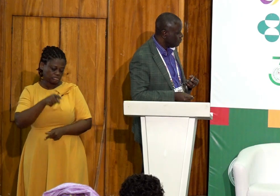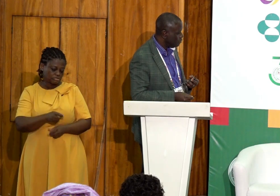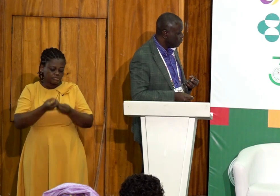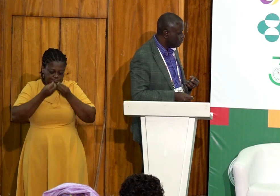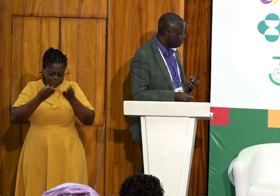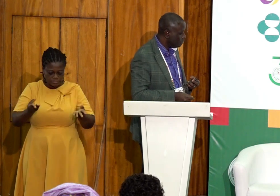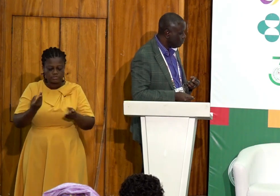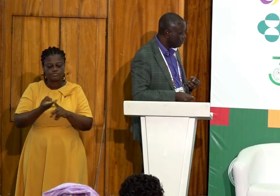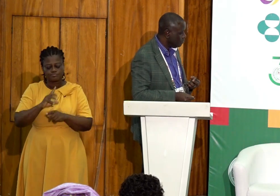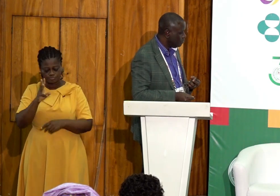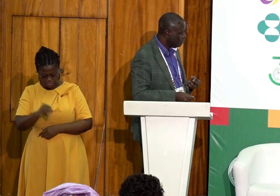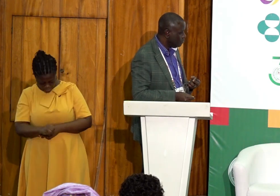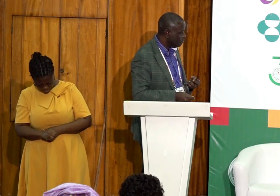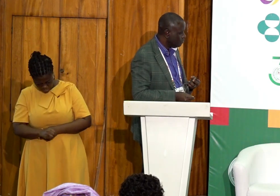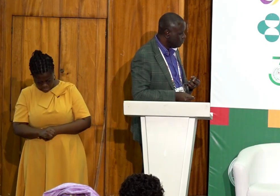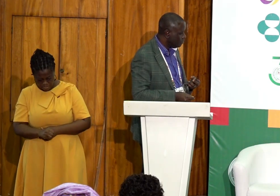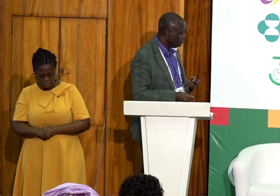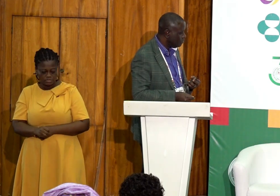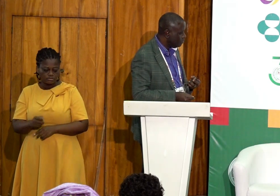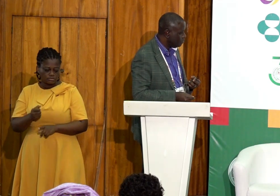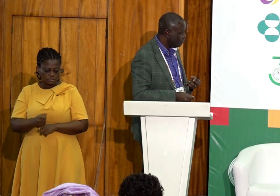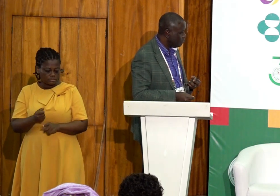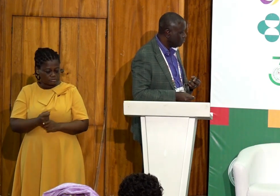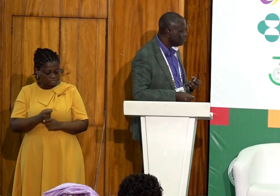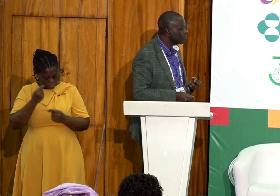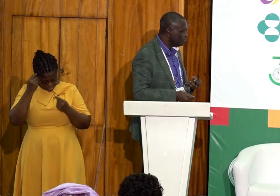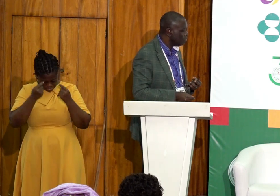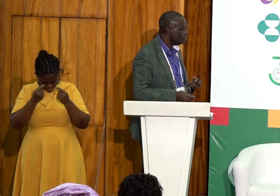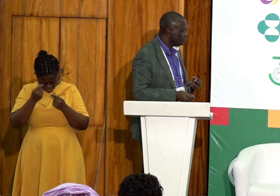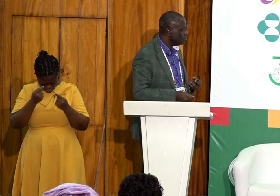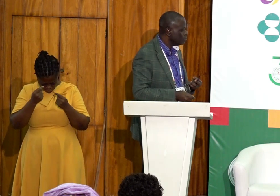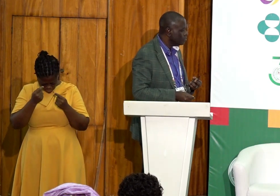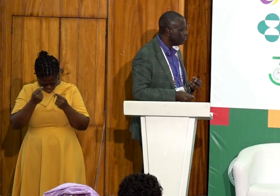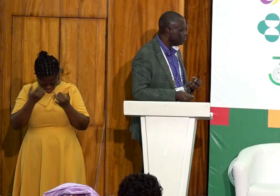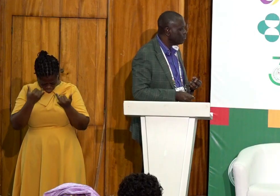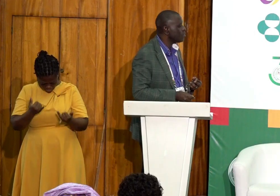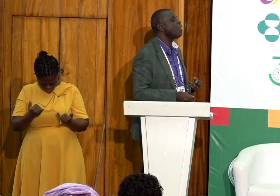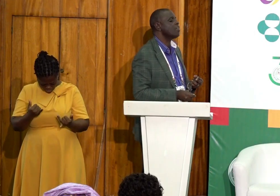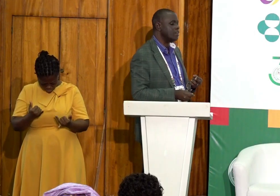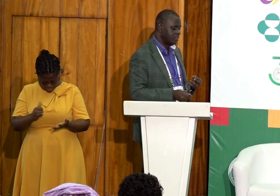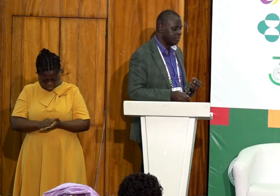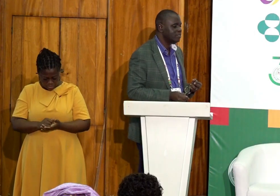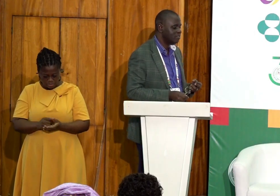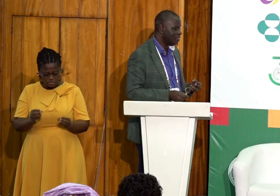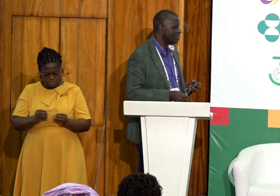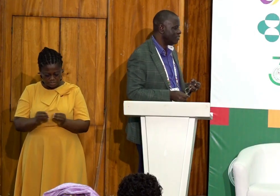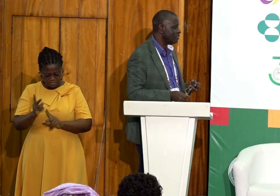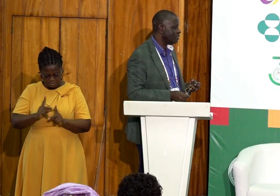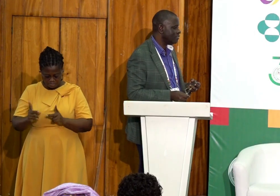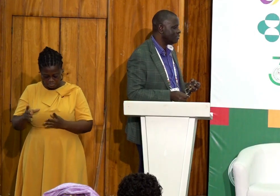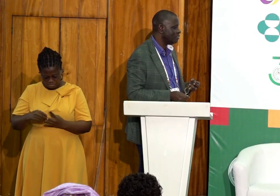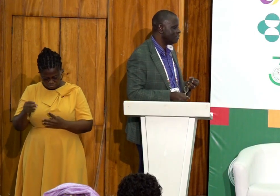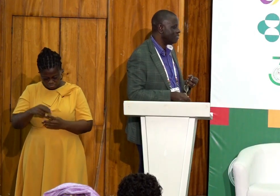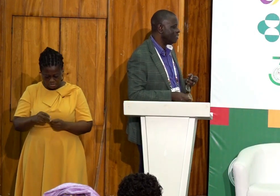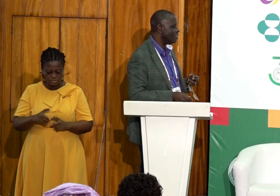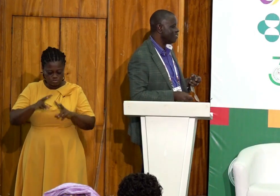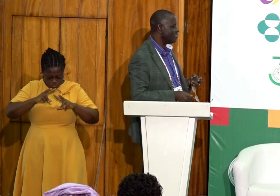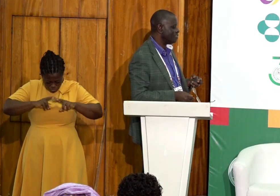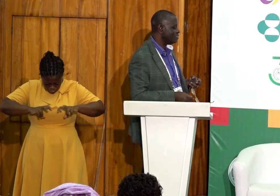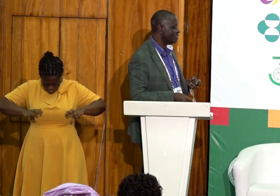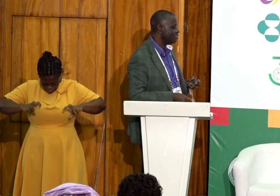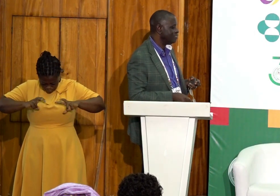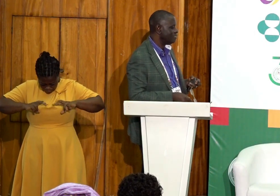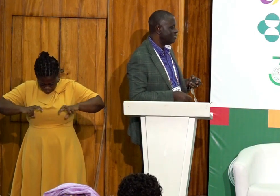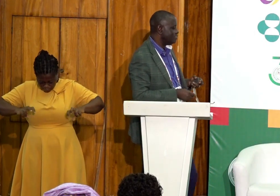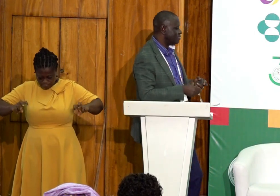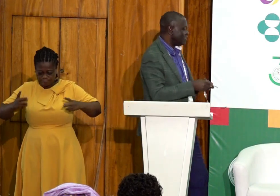didn't go on to link, but I guess it's another area of focus that we can go on to analyze and